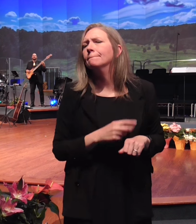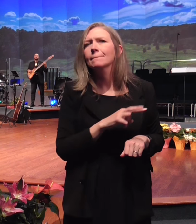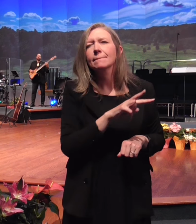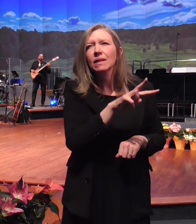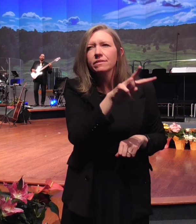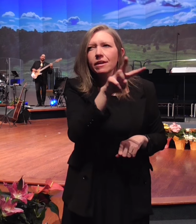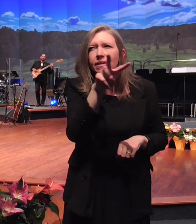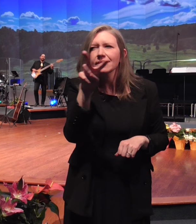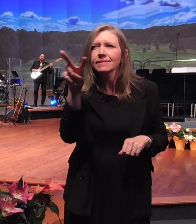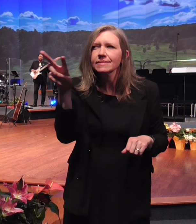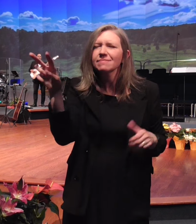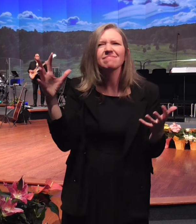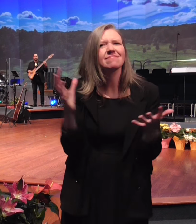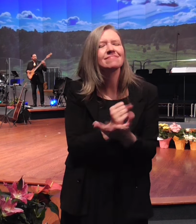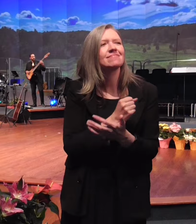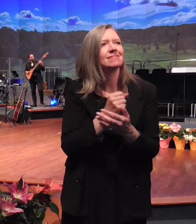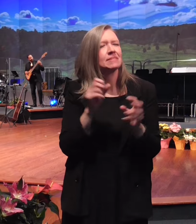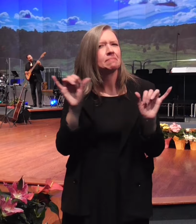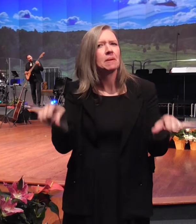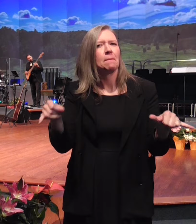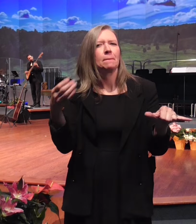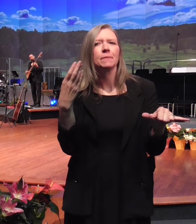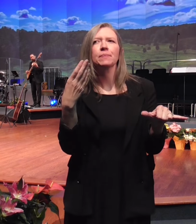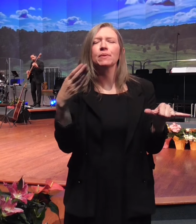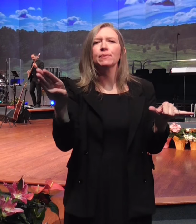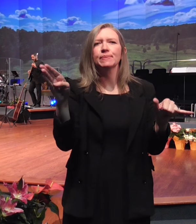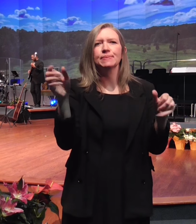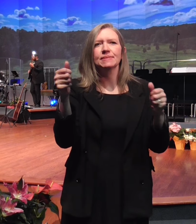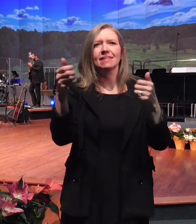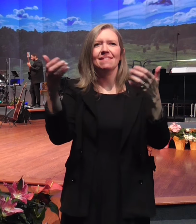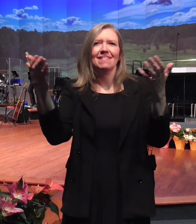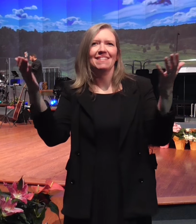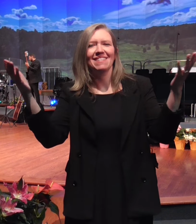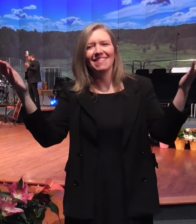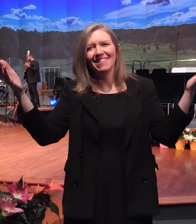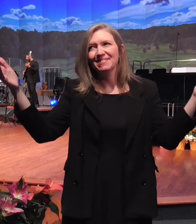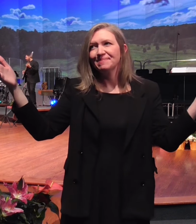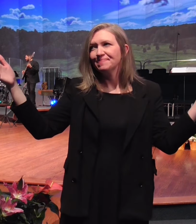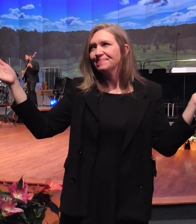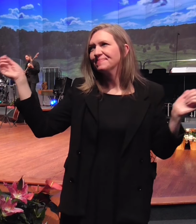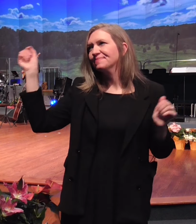Look all around, there's nothing but blue